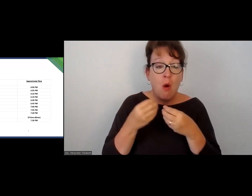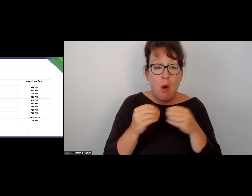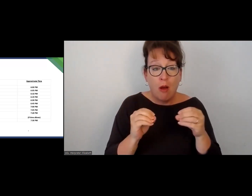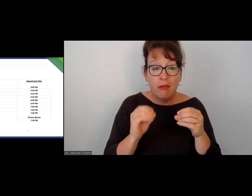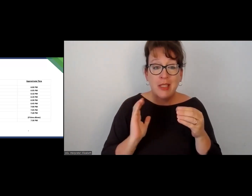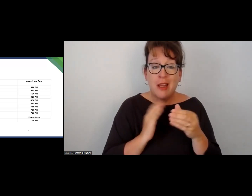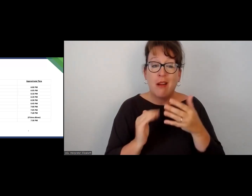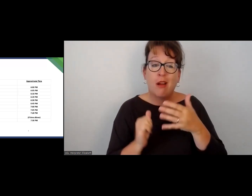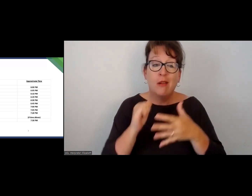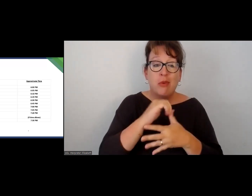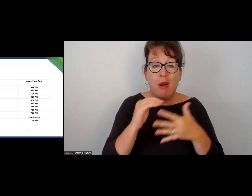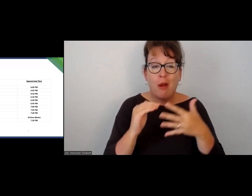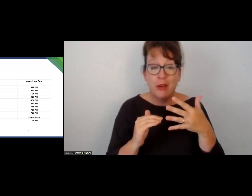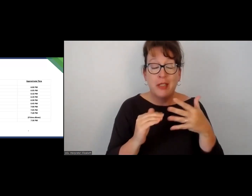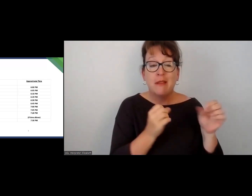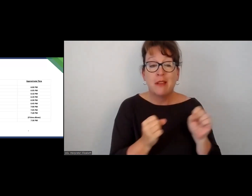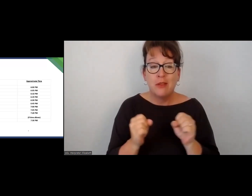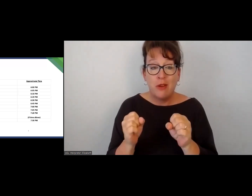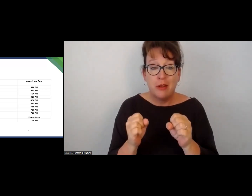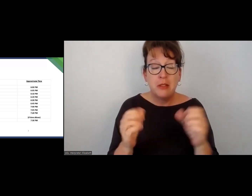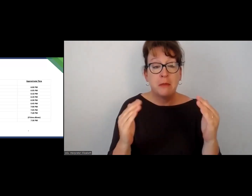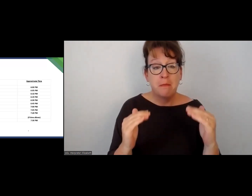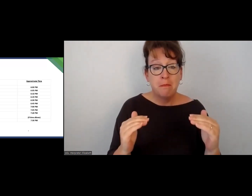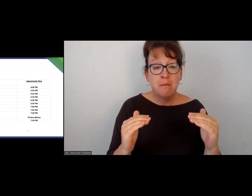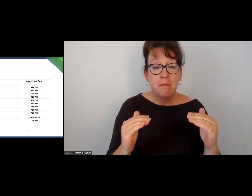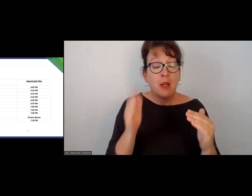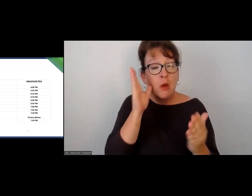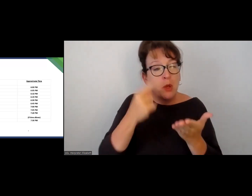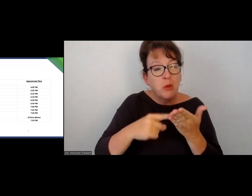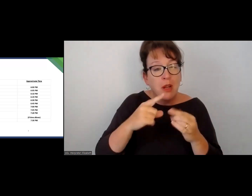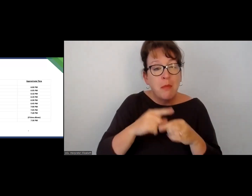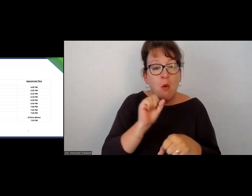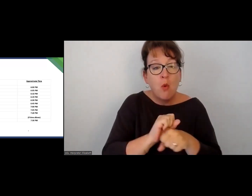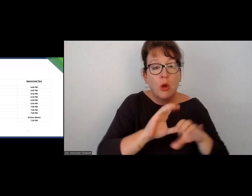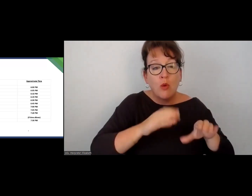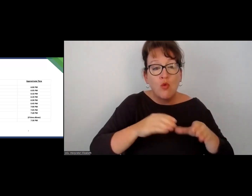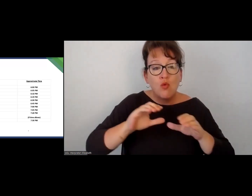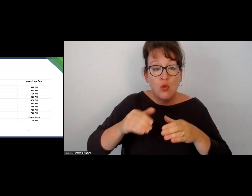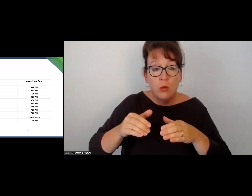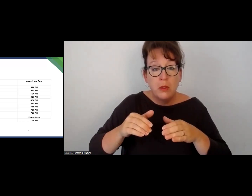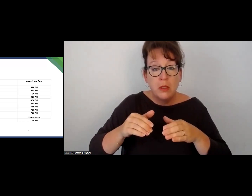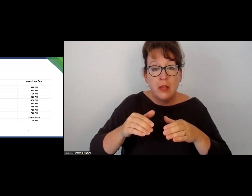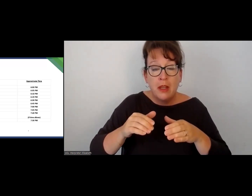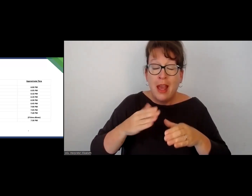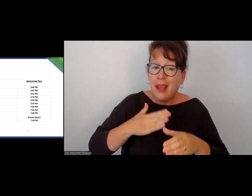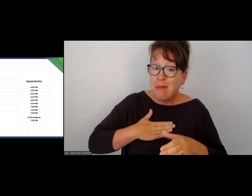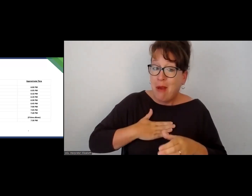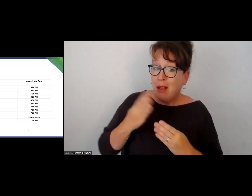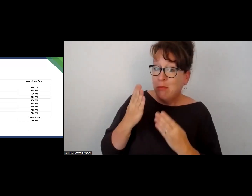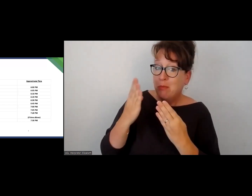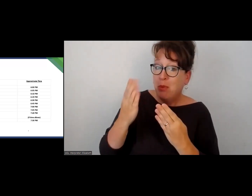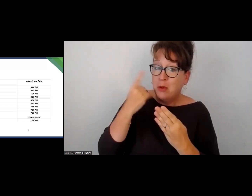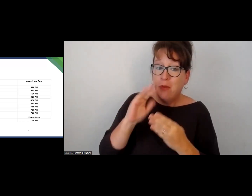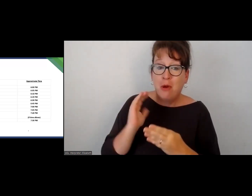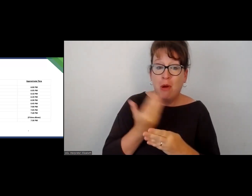an update on the EJ strategy. Then we'll talk about working groups and sort of my proposal for working groups and get